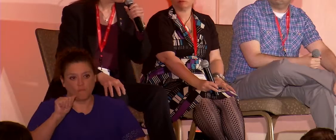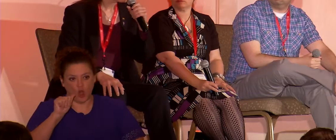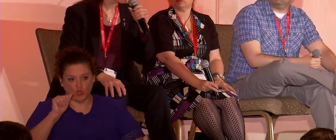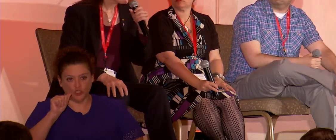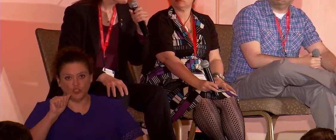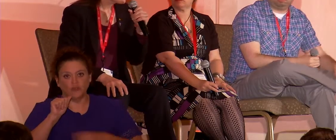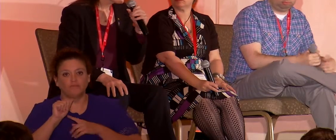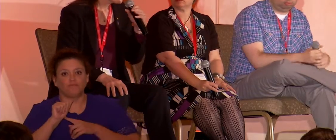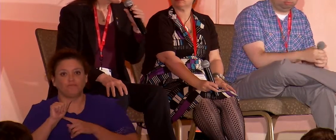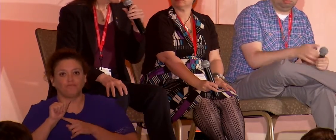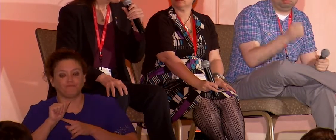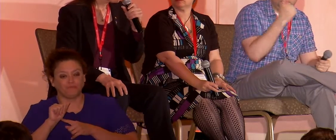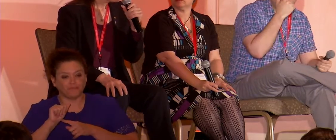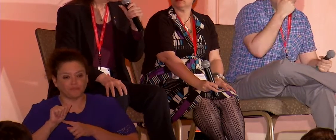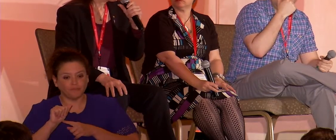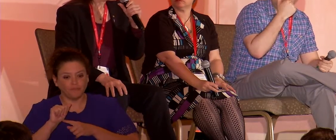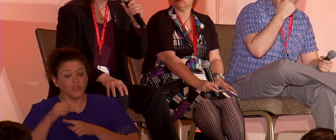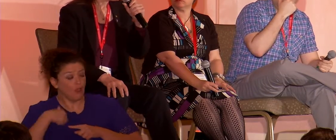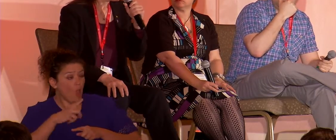I'll speak for myself, but